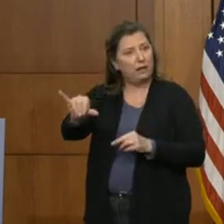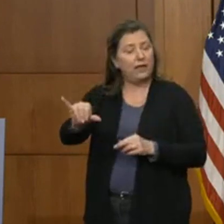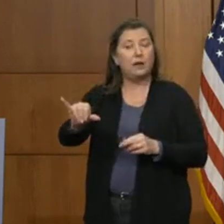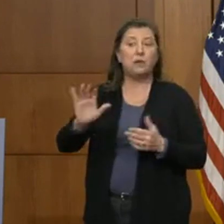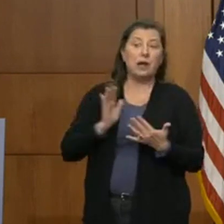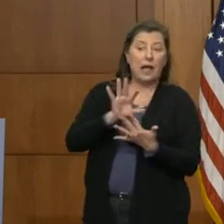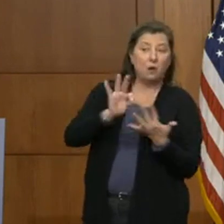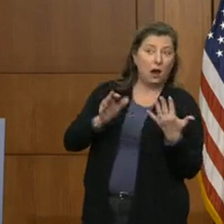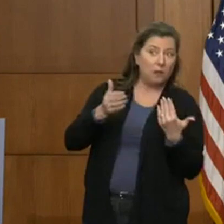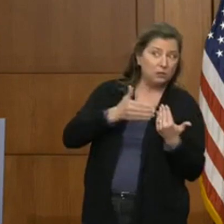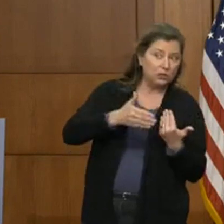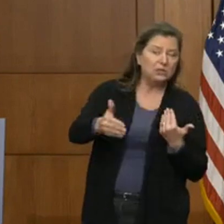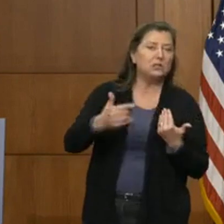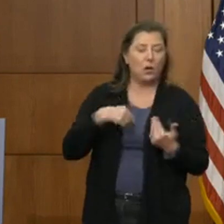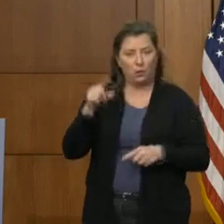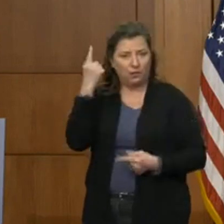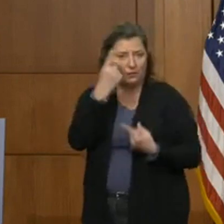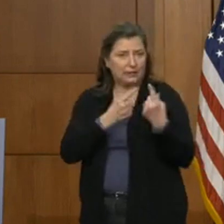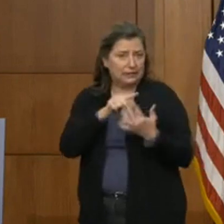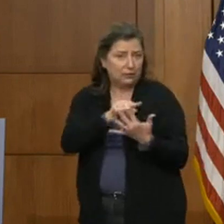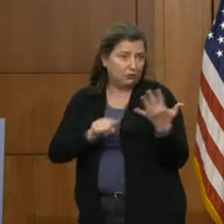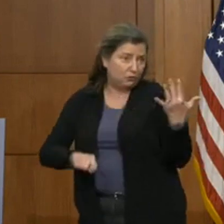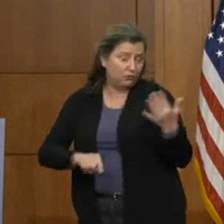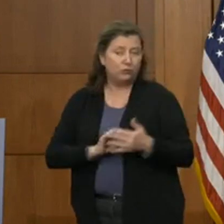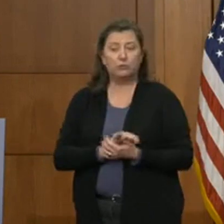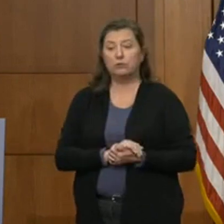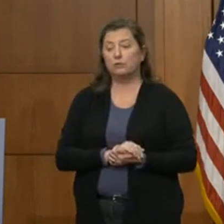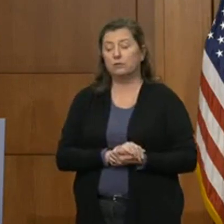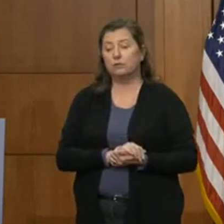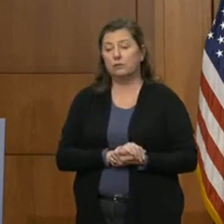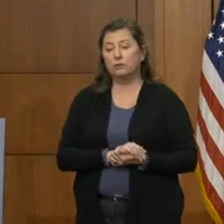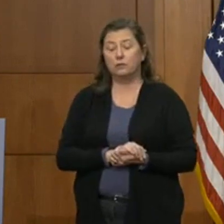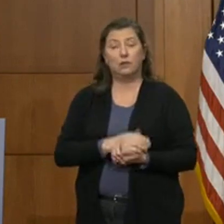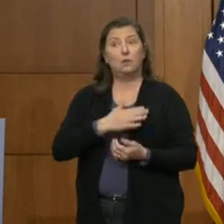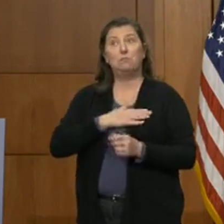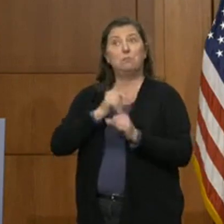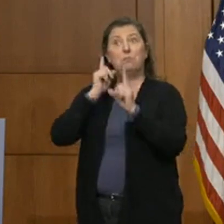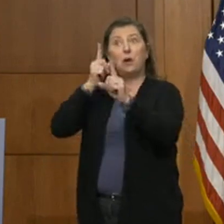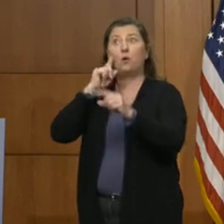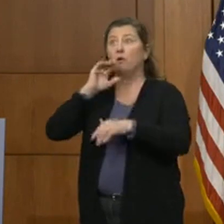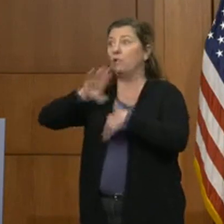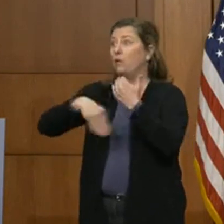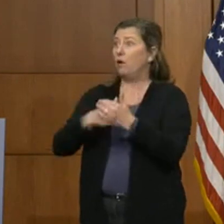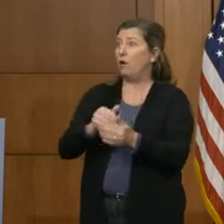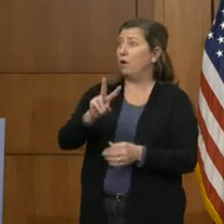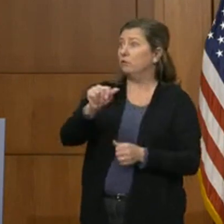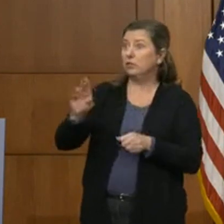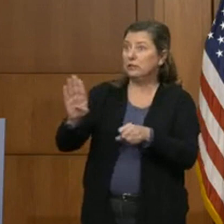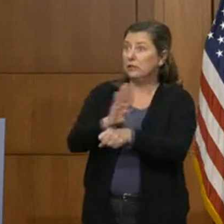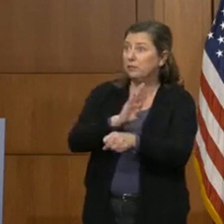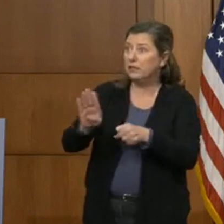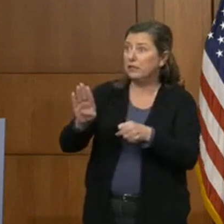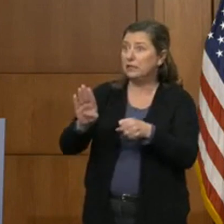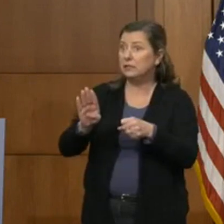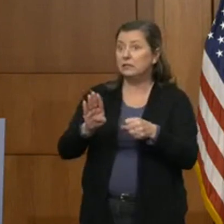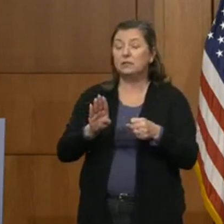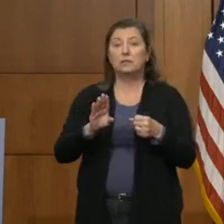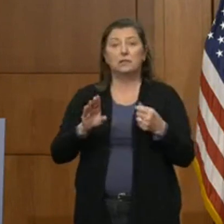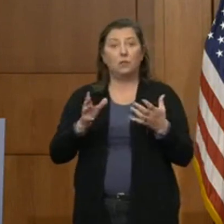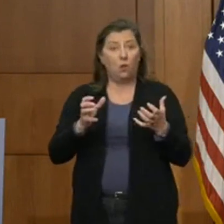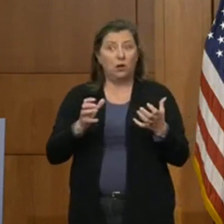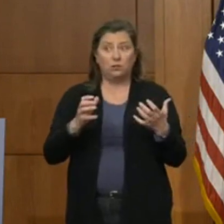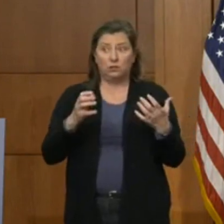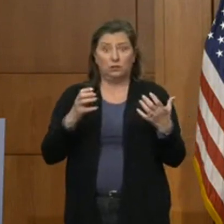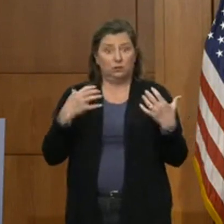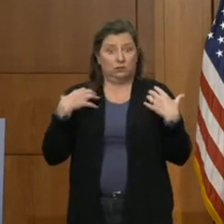move forward. My goal, certainly for all of Virginia, for all businesses, is to put this health crisis behind